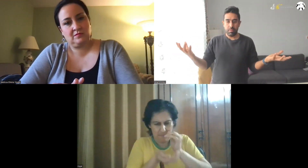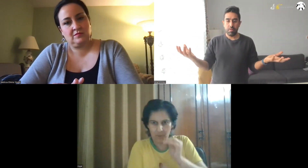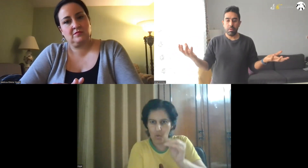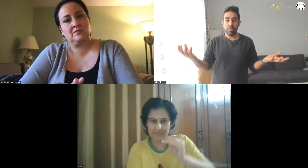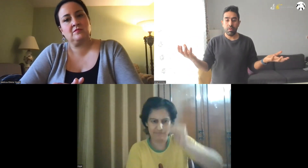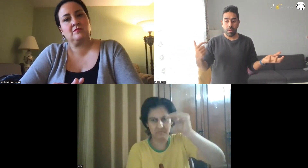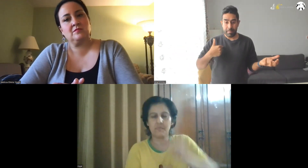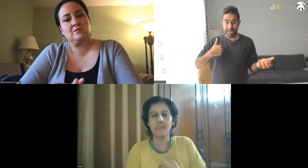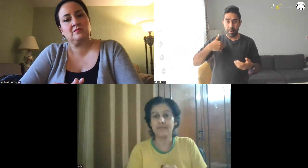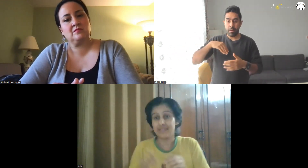So, when